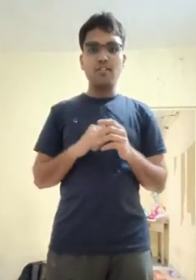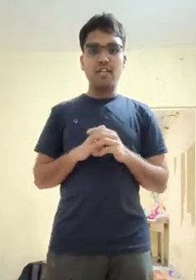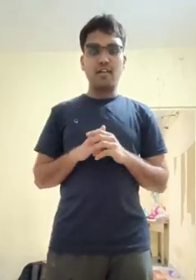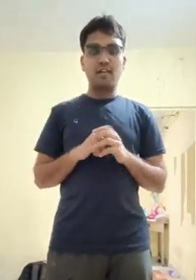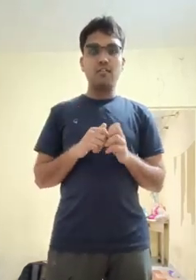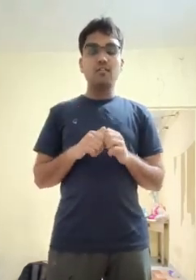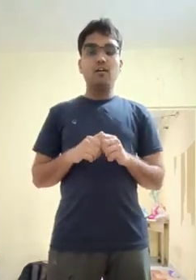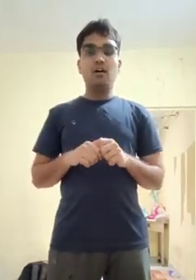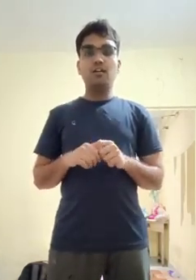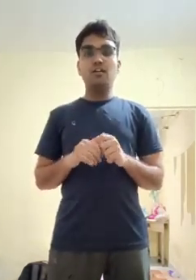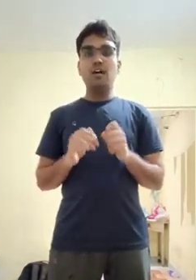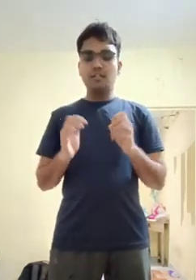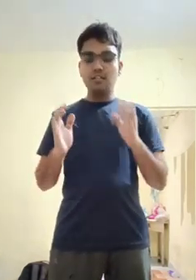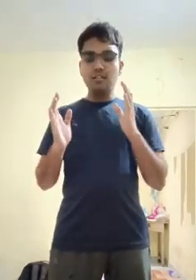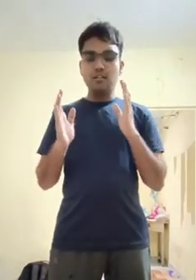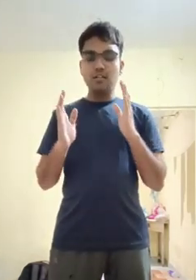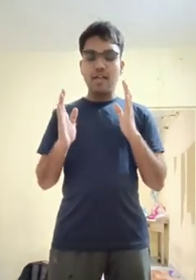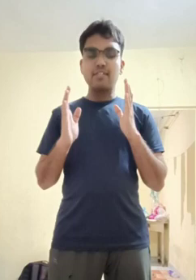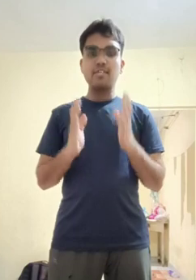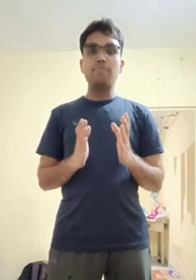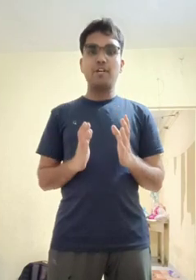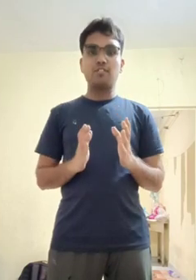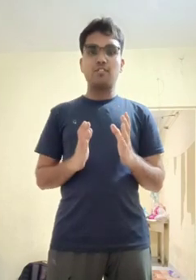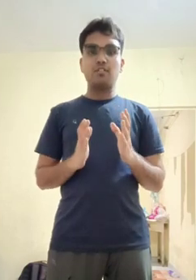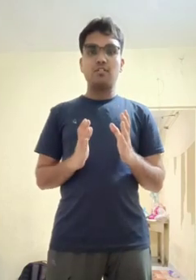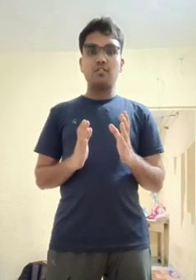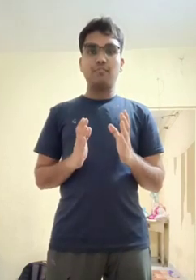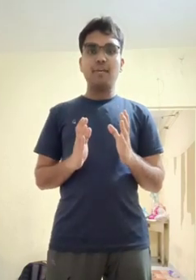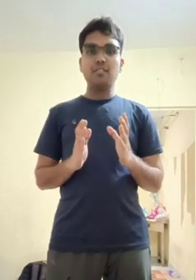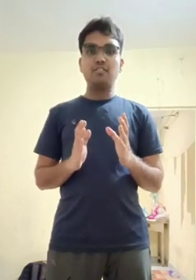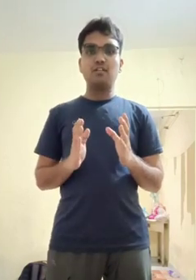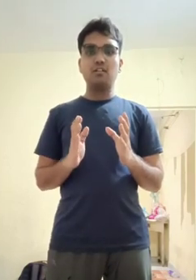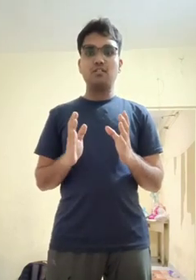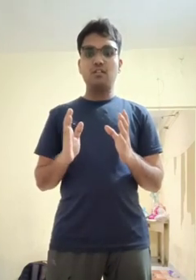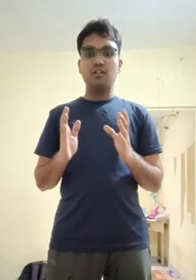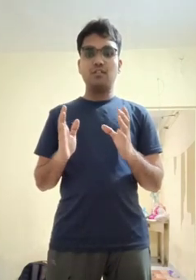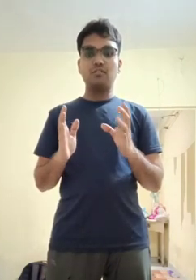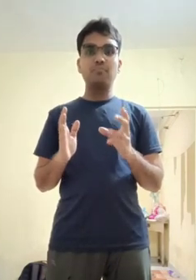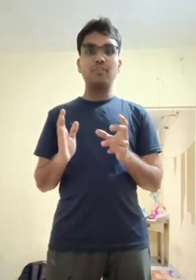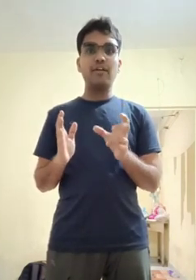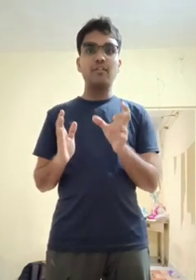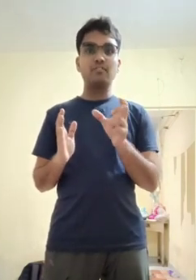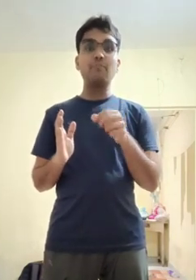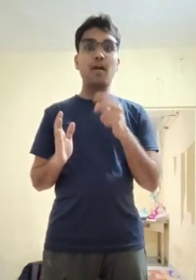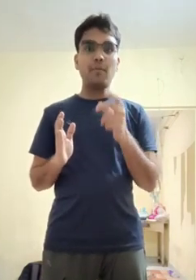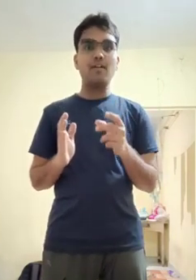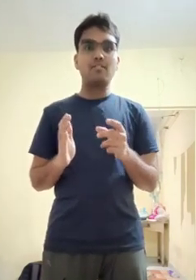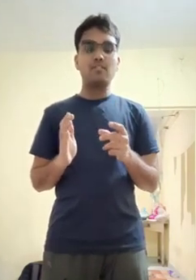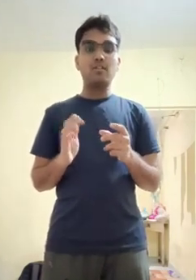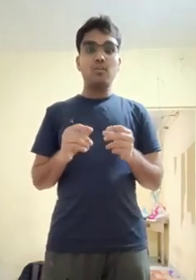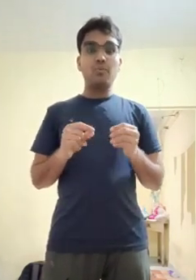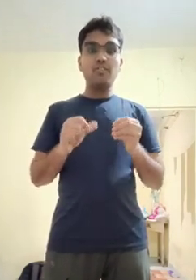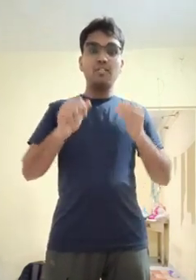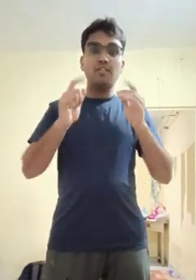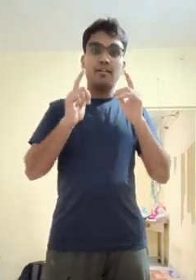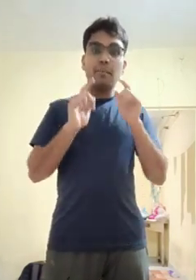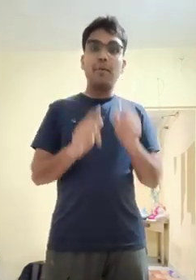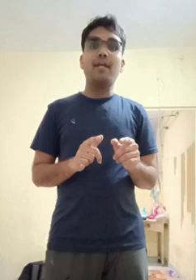unchecked. The exceptions means some commands which is